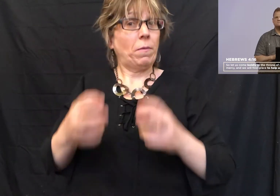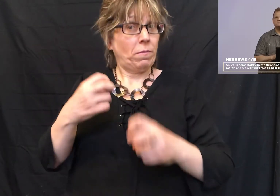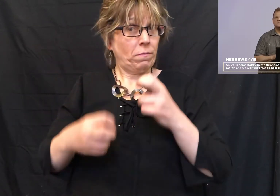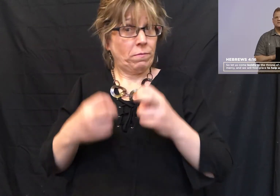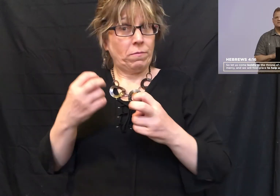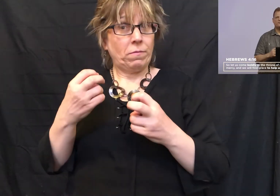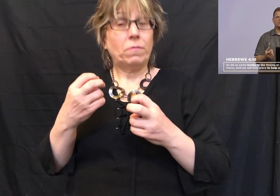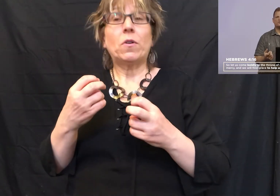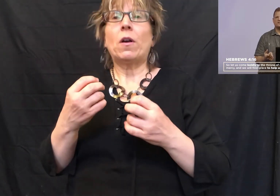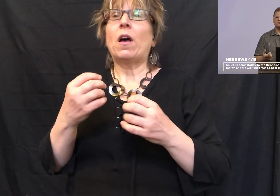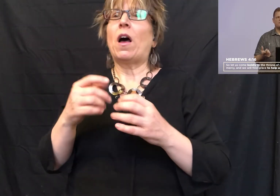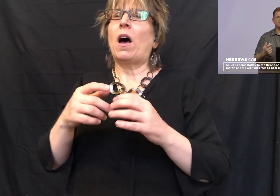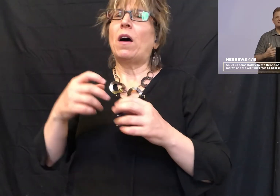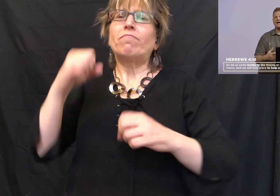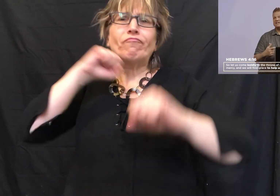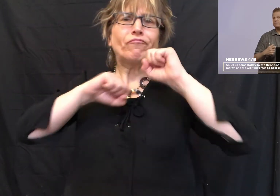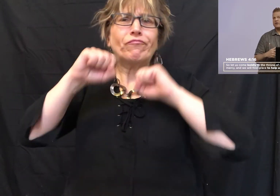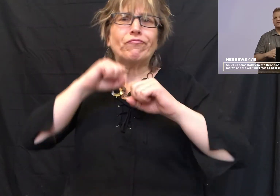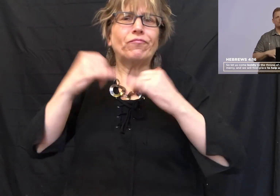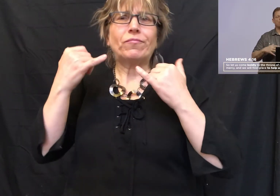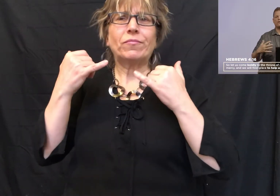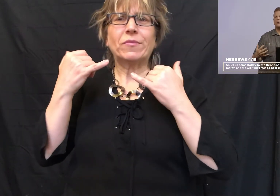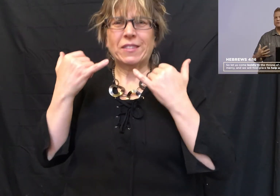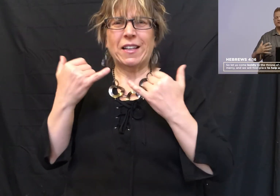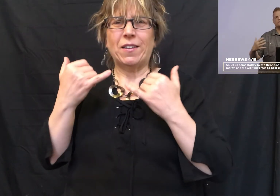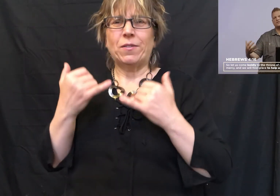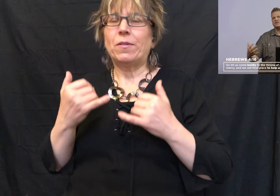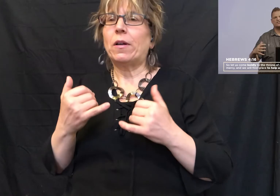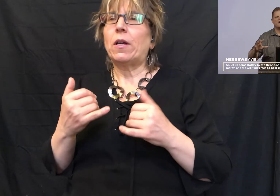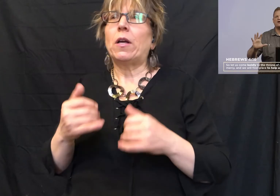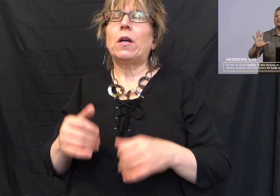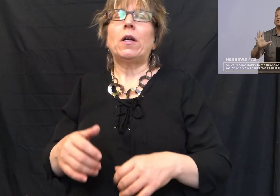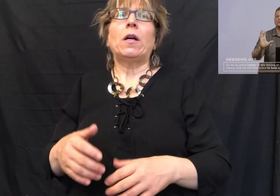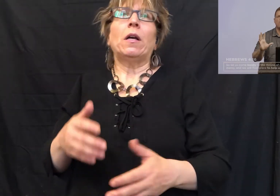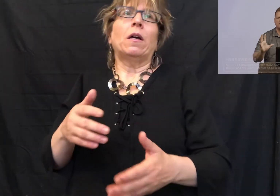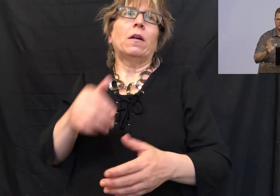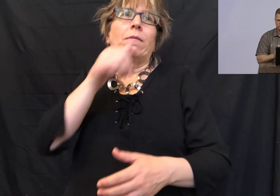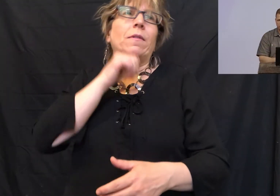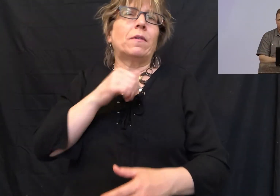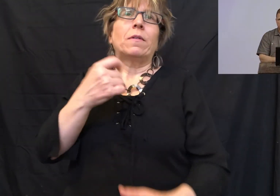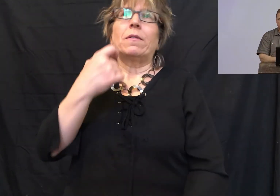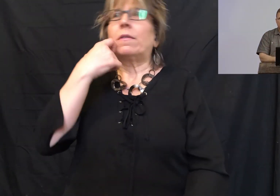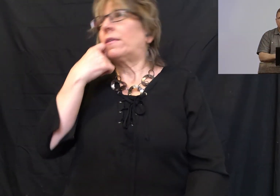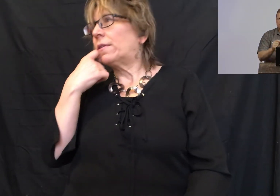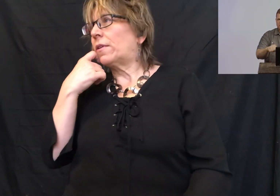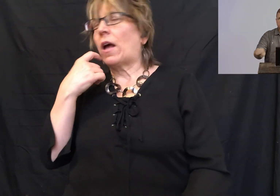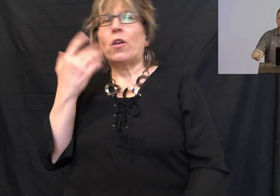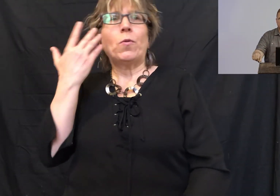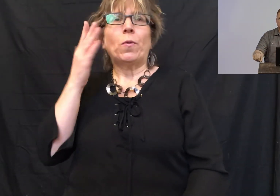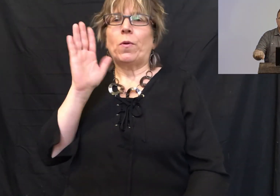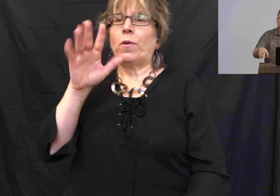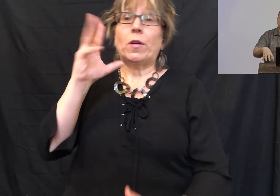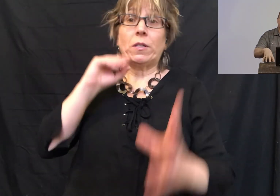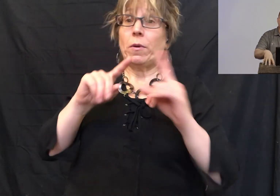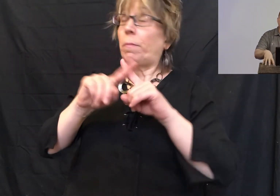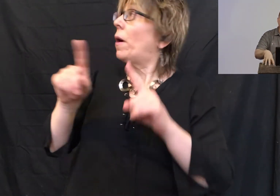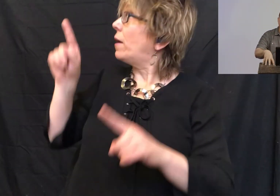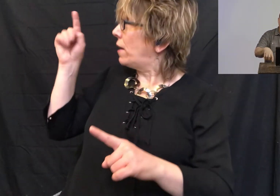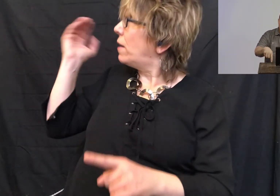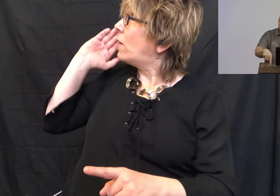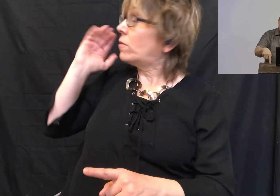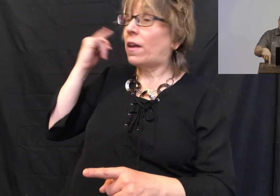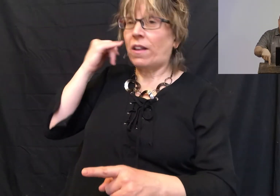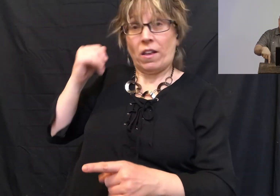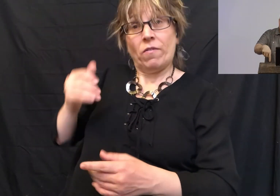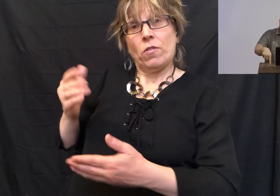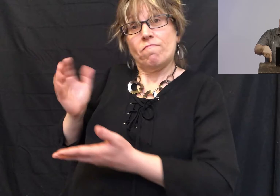now. Difficult season, maybe anxiety, depression, you're overwhelmed, you're dealing with addiction. I don't know what you're walking through, but Jesus does. If you bring it to him,